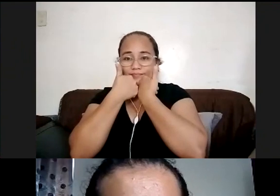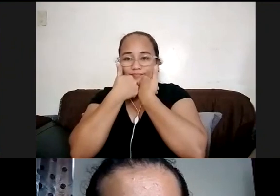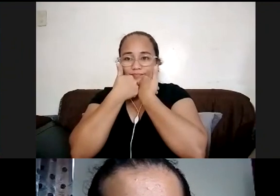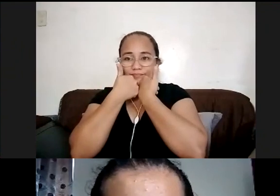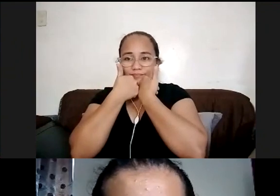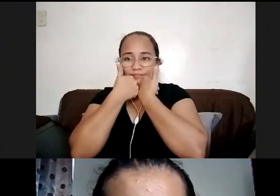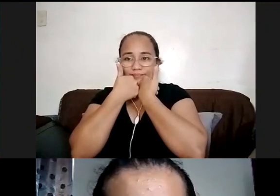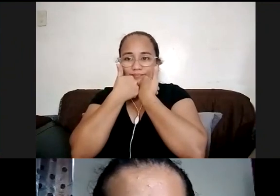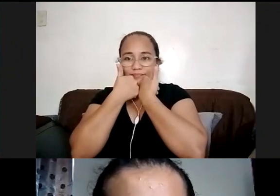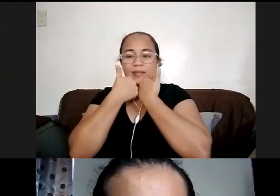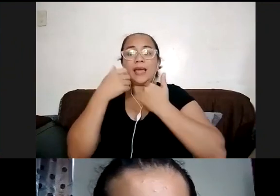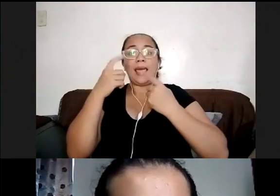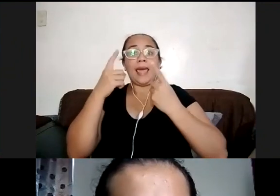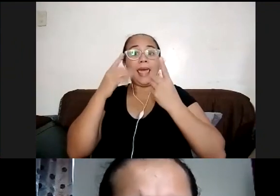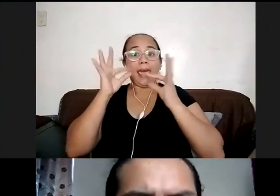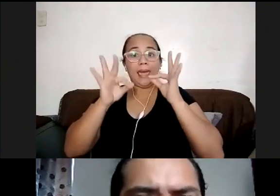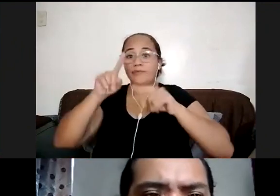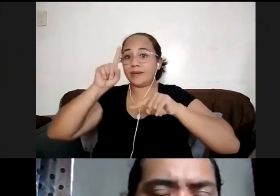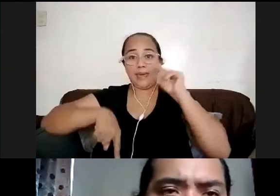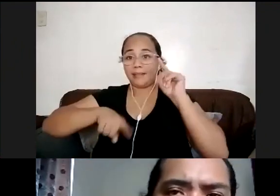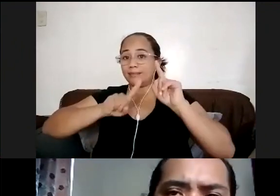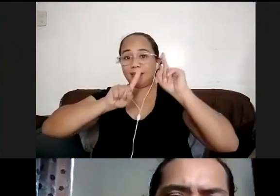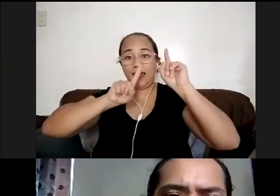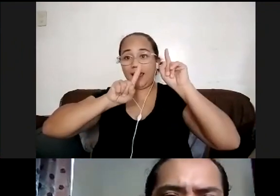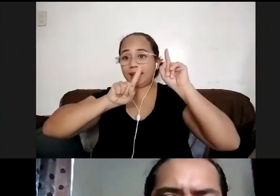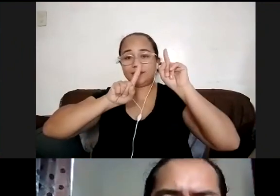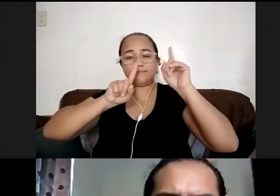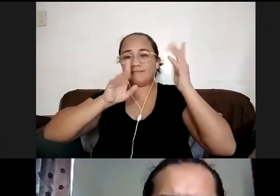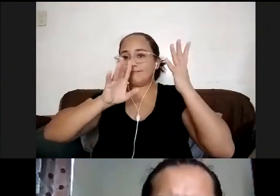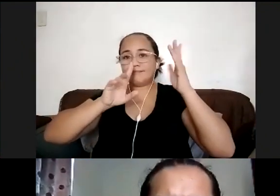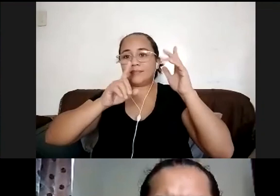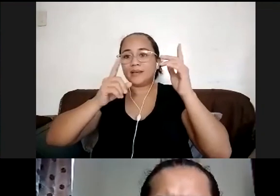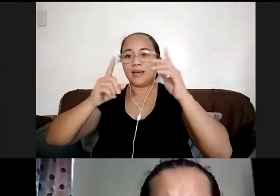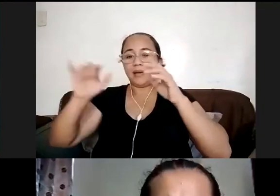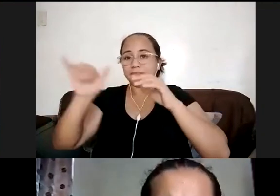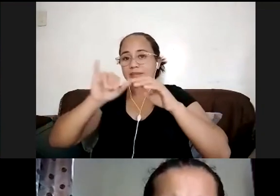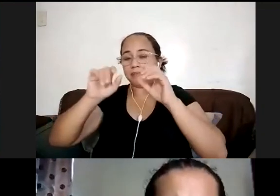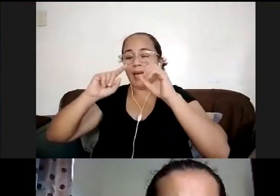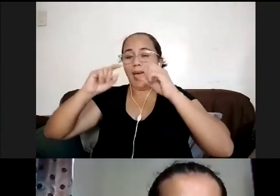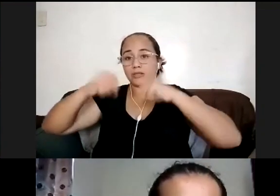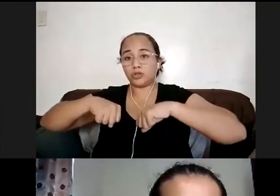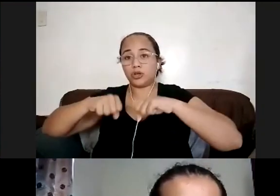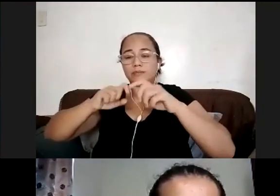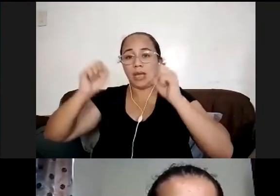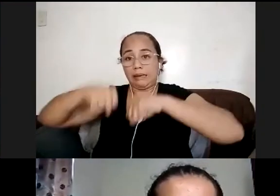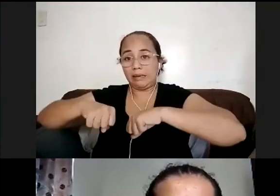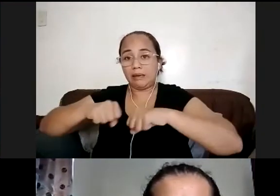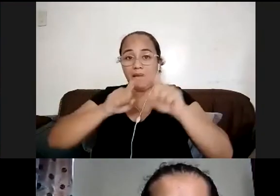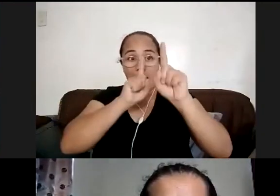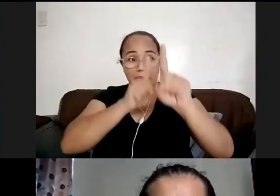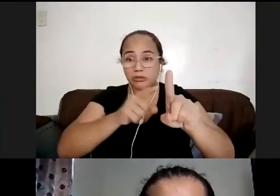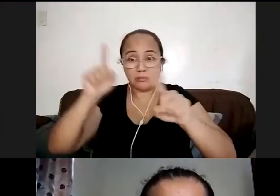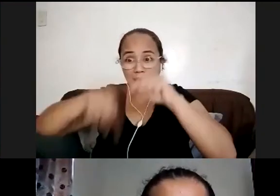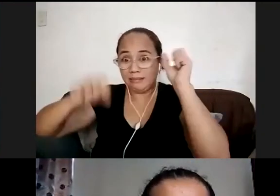So if you can't come up with the same answers, you can discuss with me when we meet tomorrow.